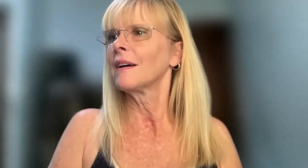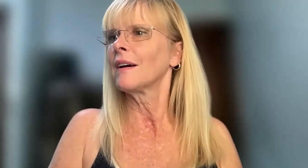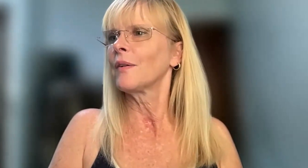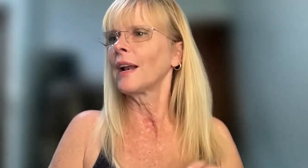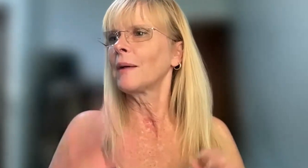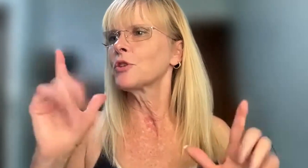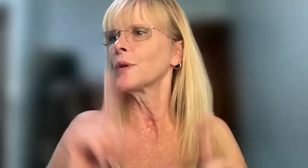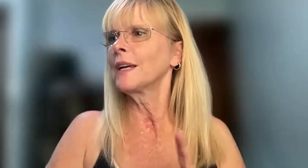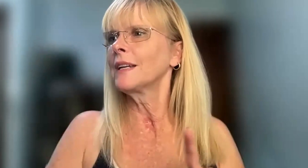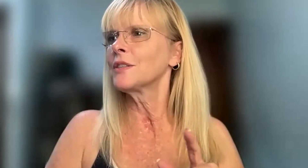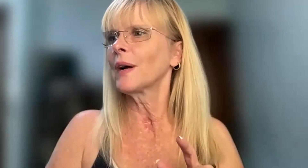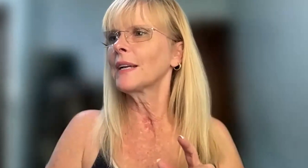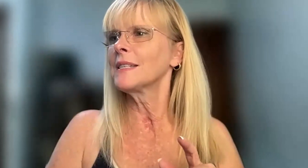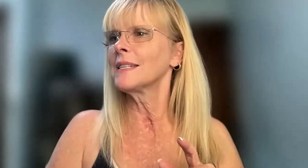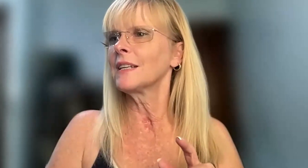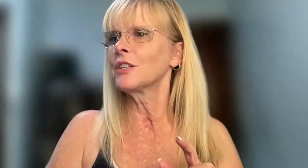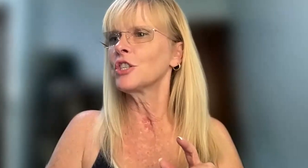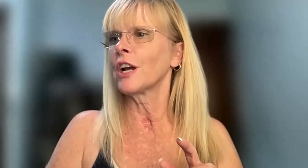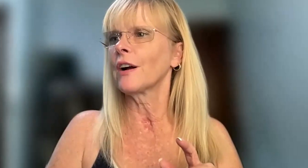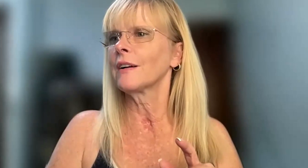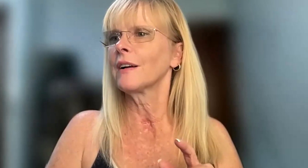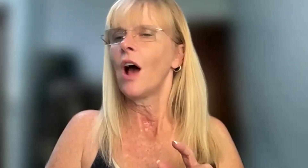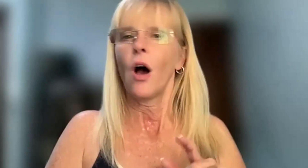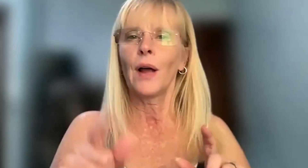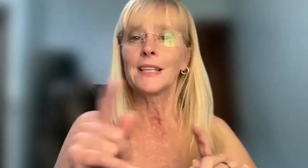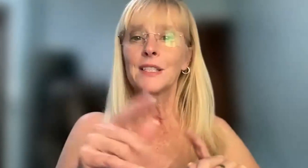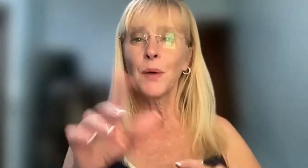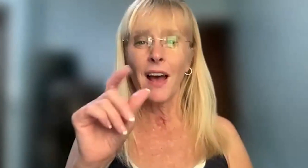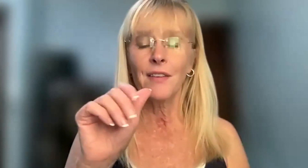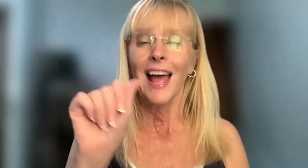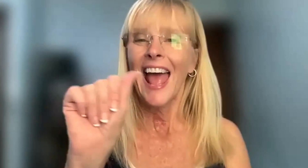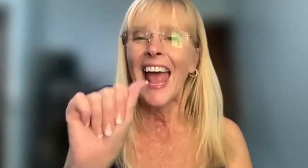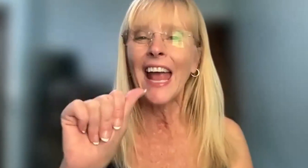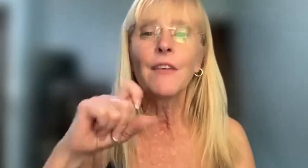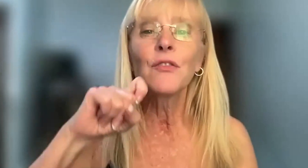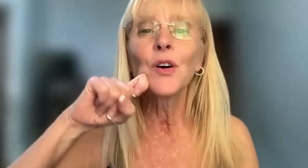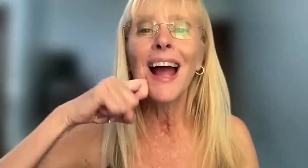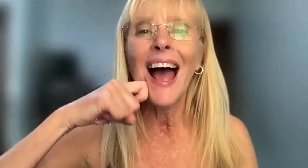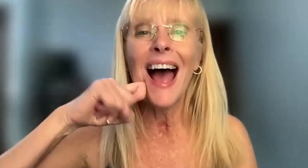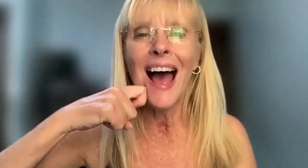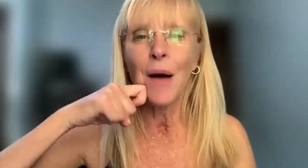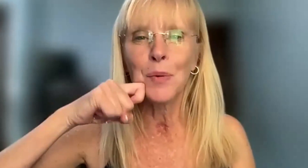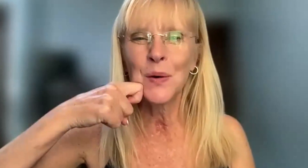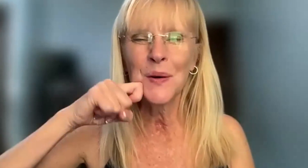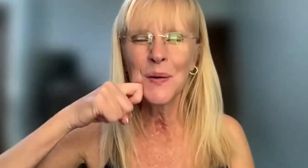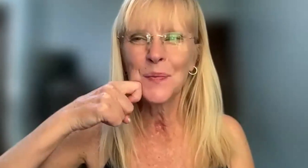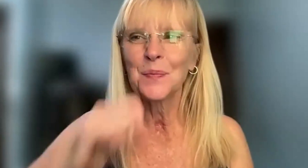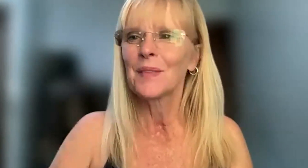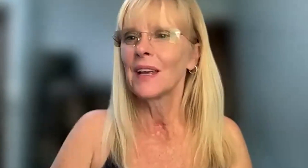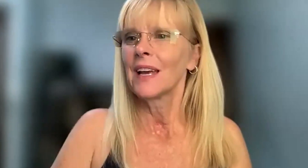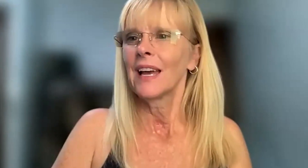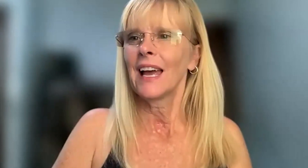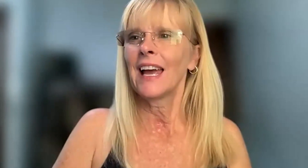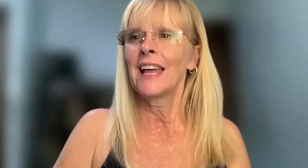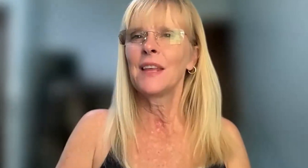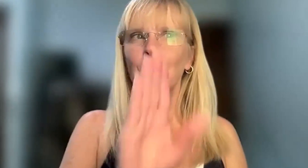All right, I'm shrinking it so I can see it to share. Okay, so we have A for apple, and then we